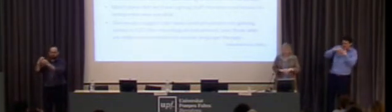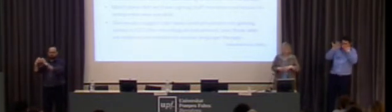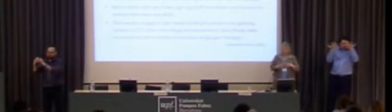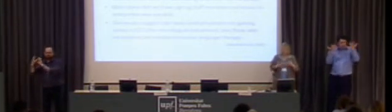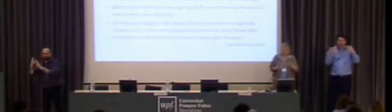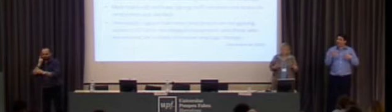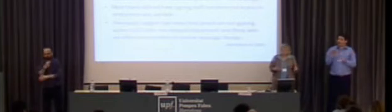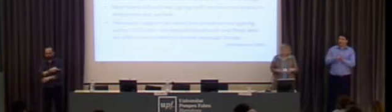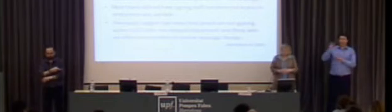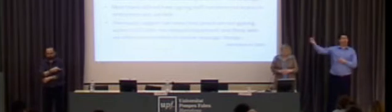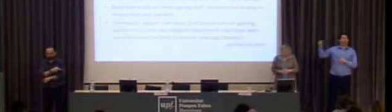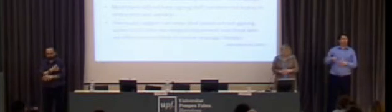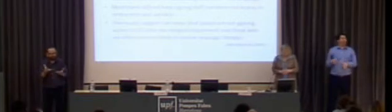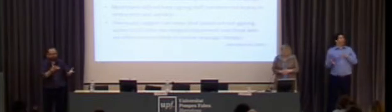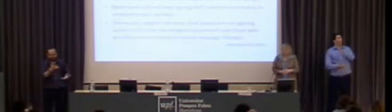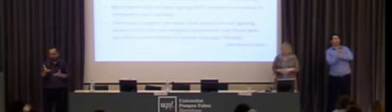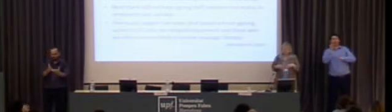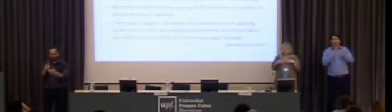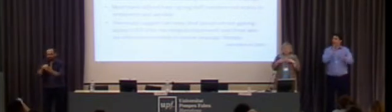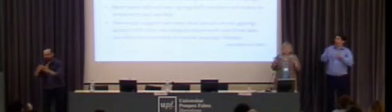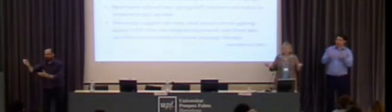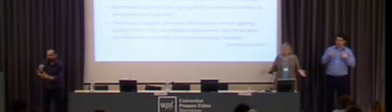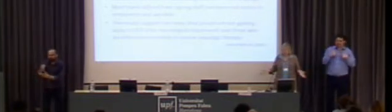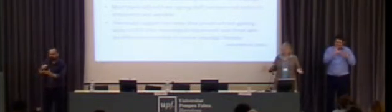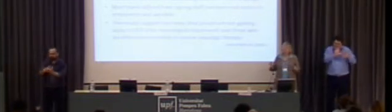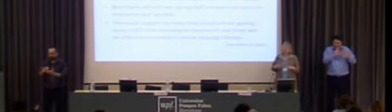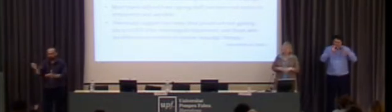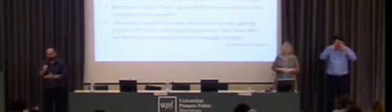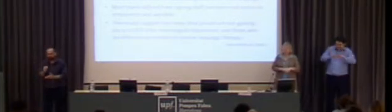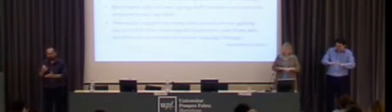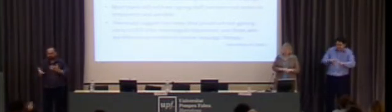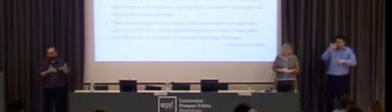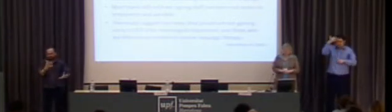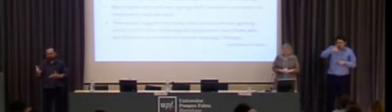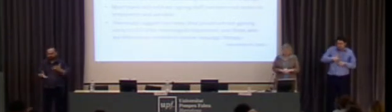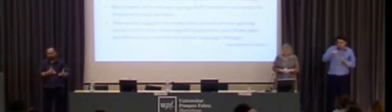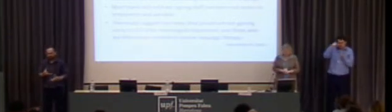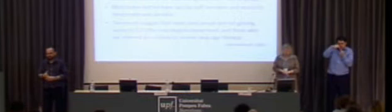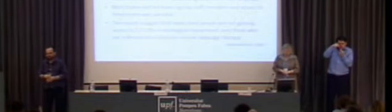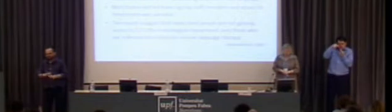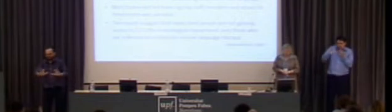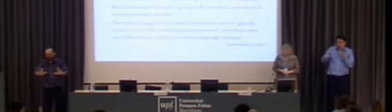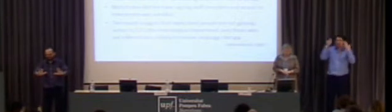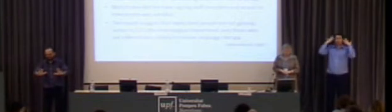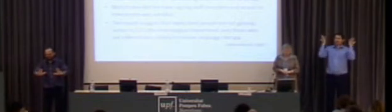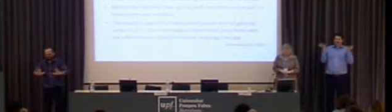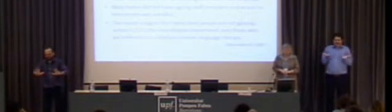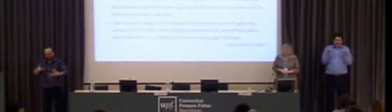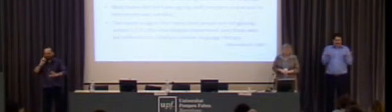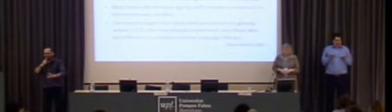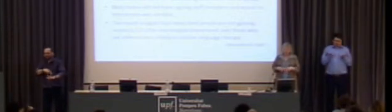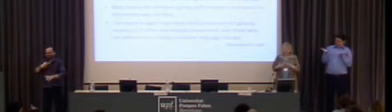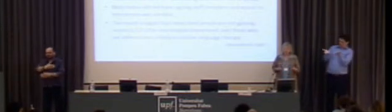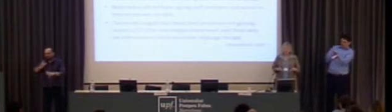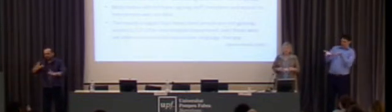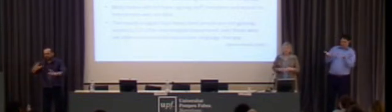assessing language following stroke. So we can conclude, and I don't think the picture changed much after that,